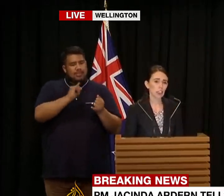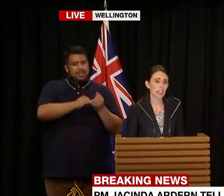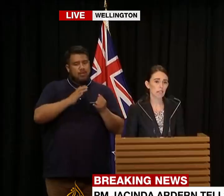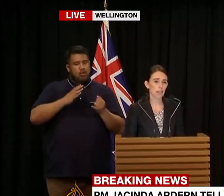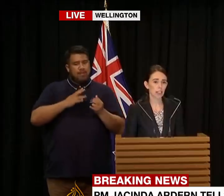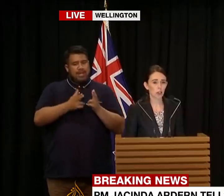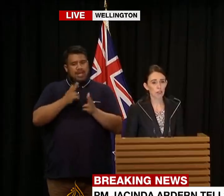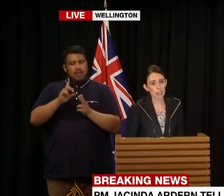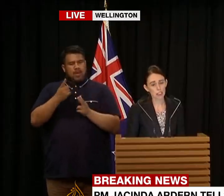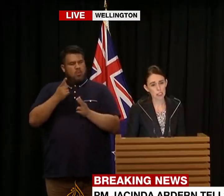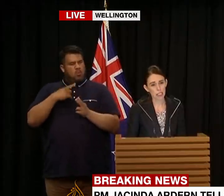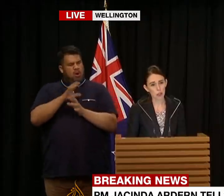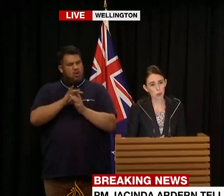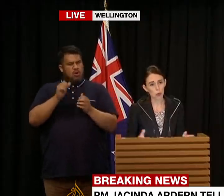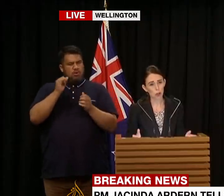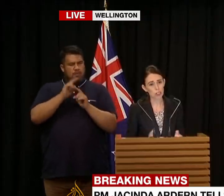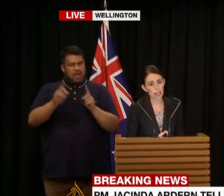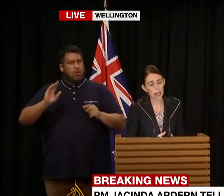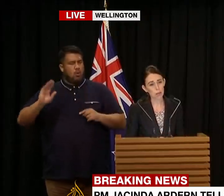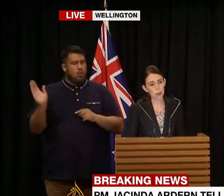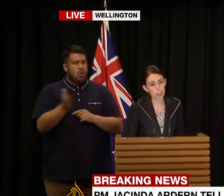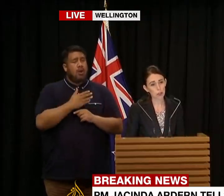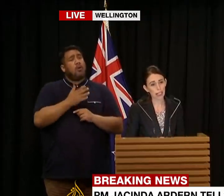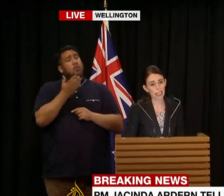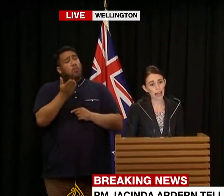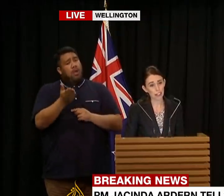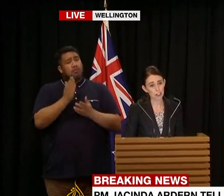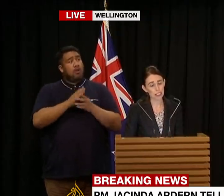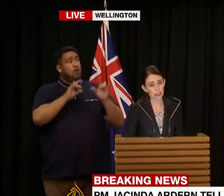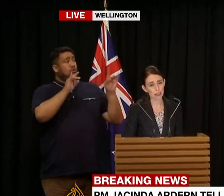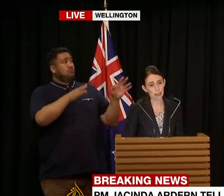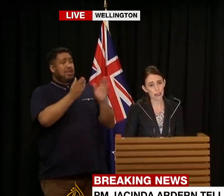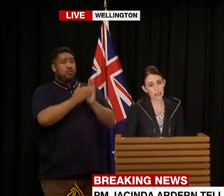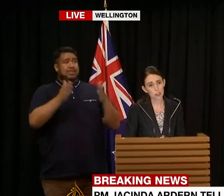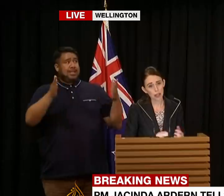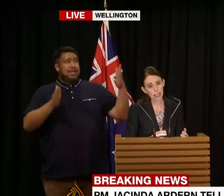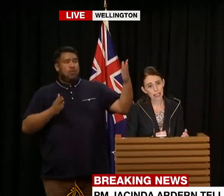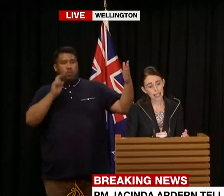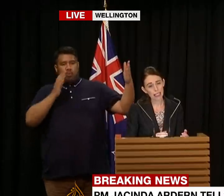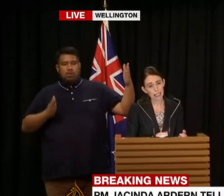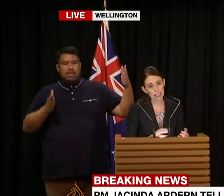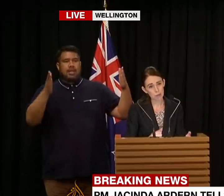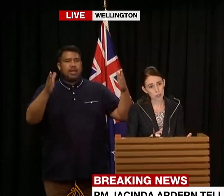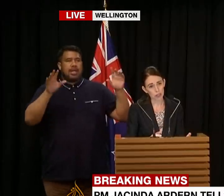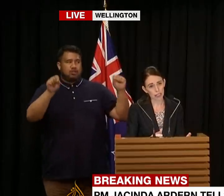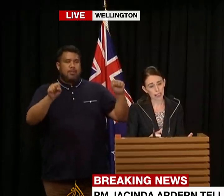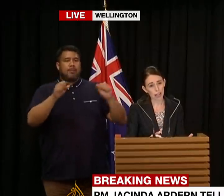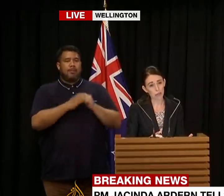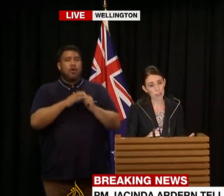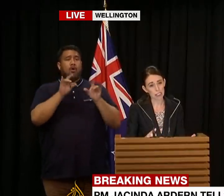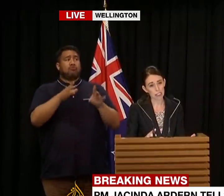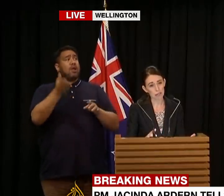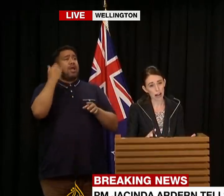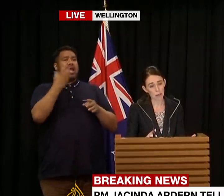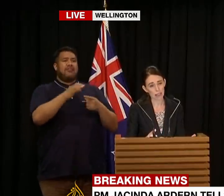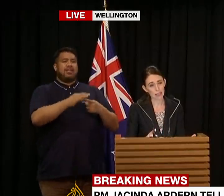Well, essentially, the effect of this legislation will close that gap between Australia and New Zealand. Australia had an exemption that allowed,